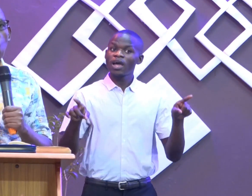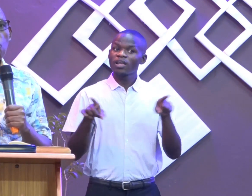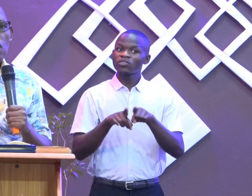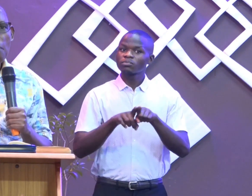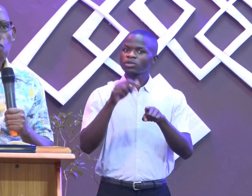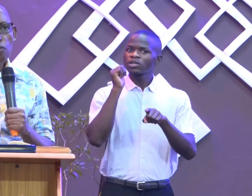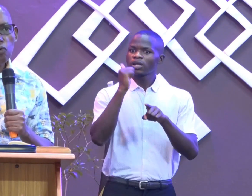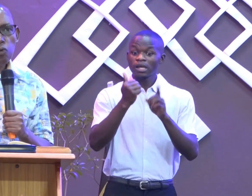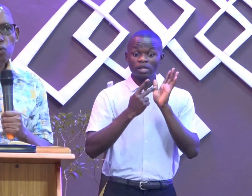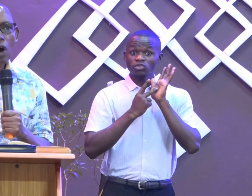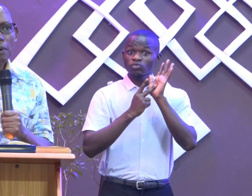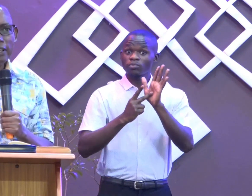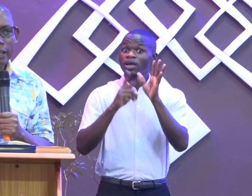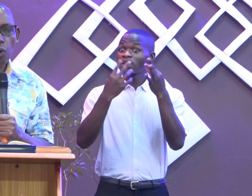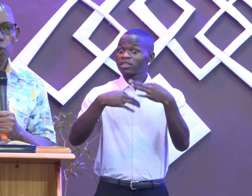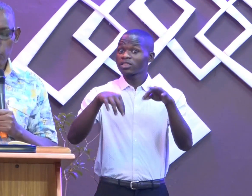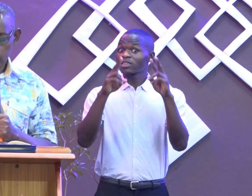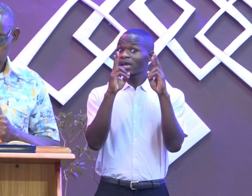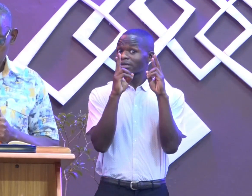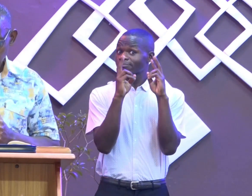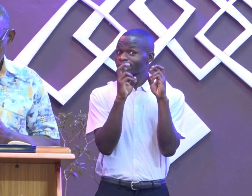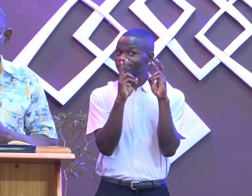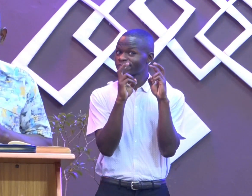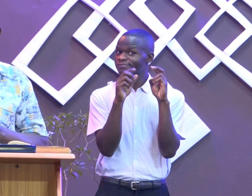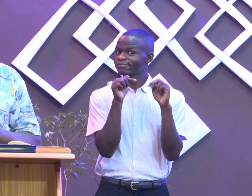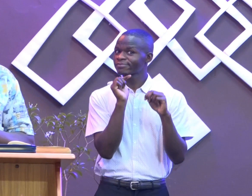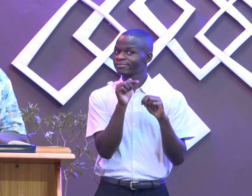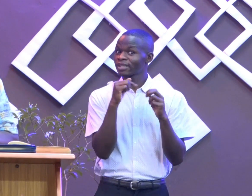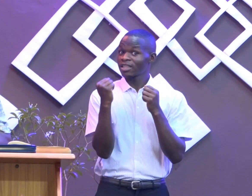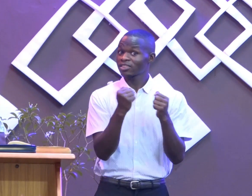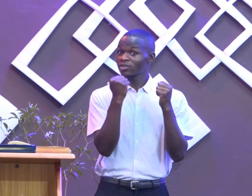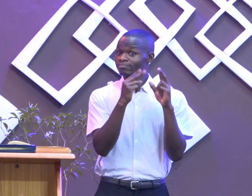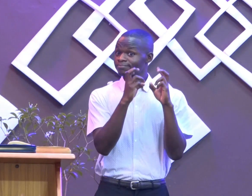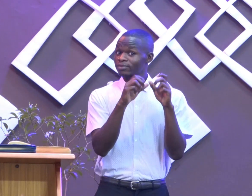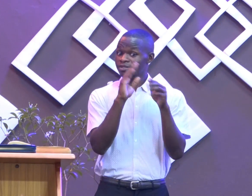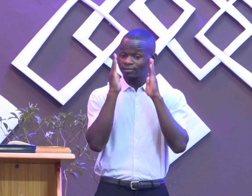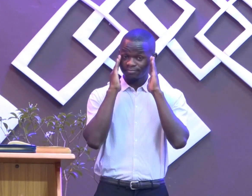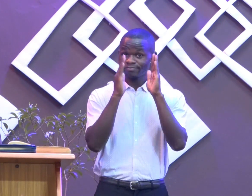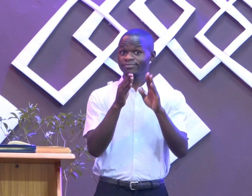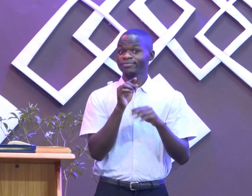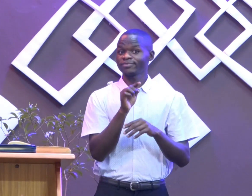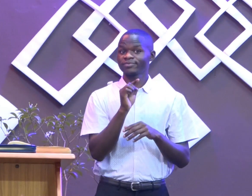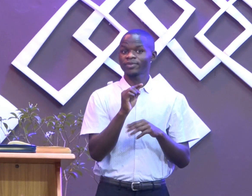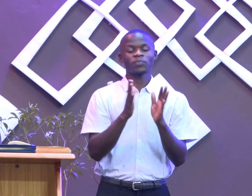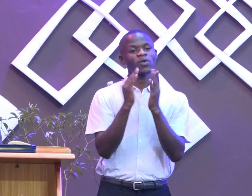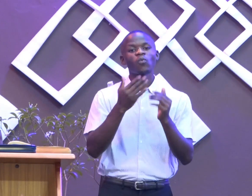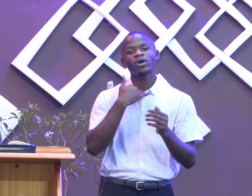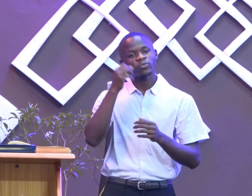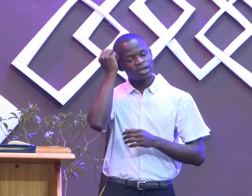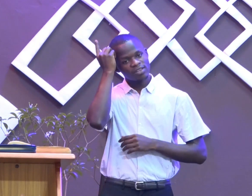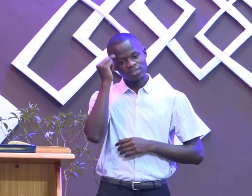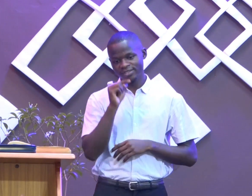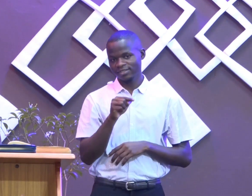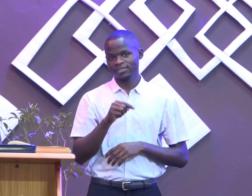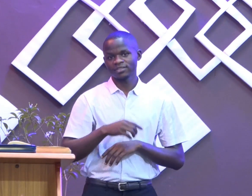Nabalaga omulamu omukulu gwabaddeko. And it shows you the great theme he was considering. Kino njagala tukitegeere. I want